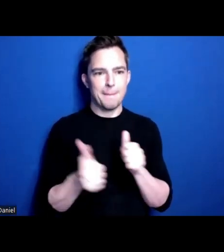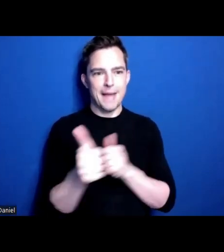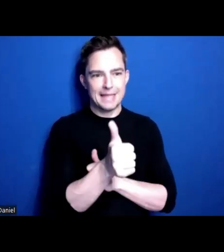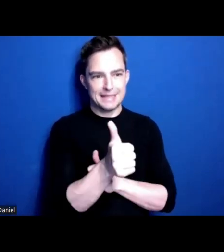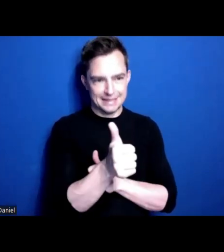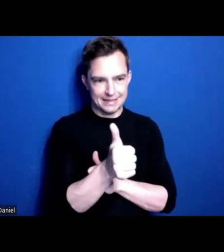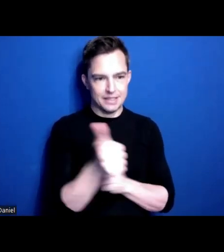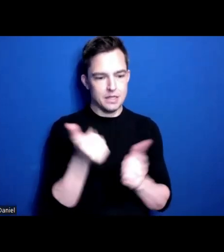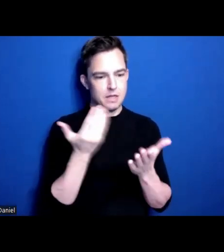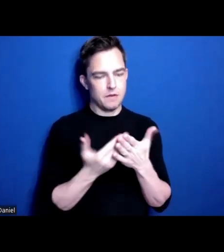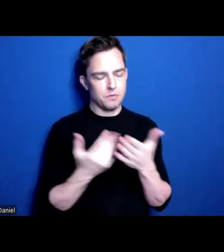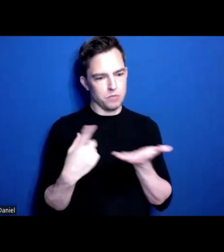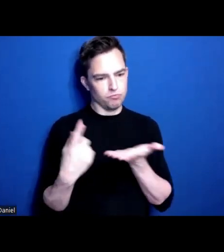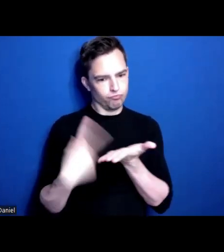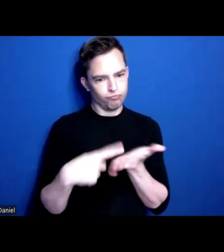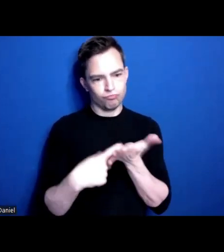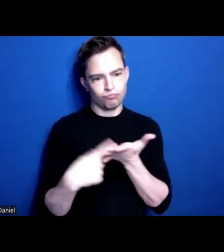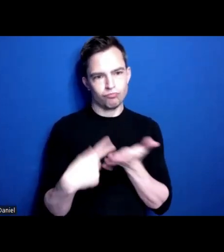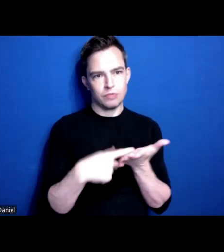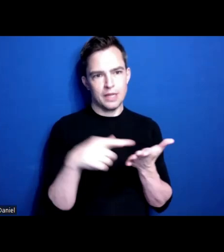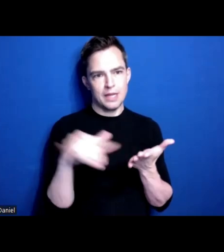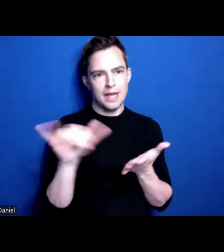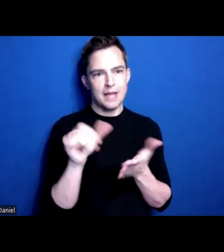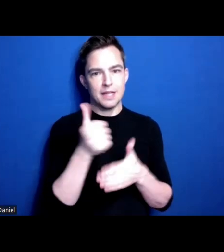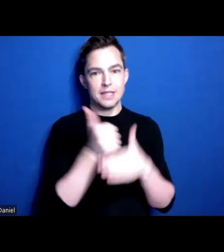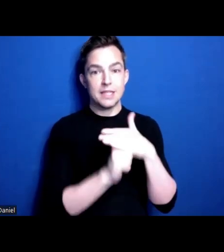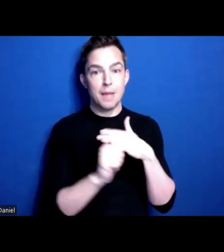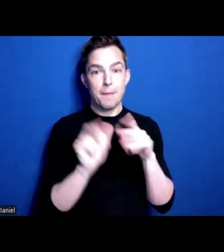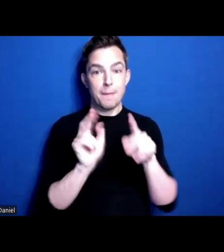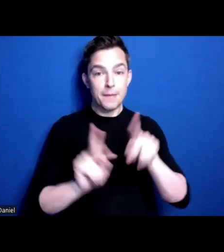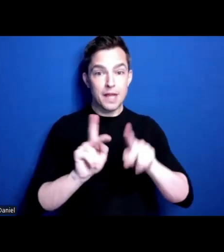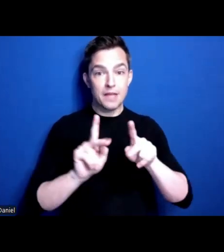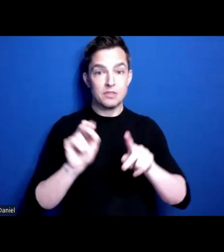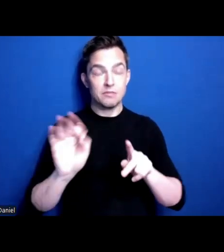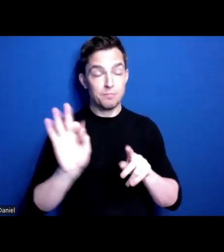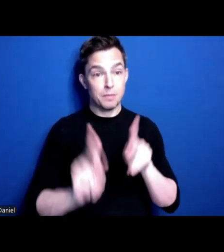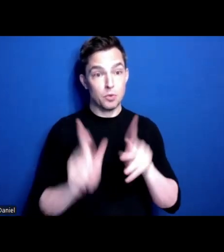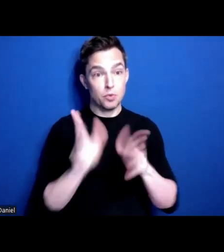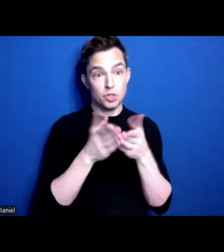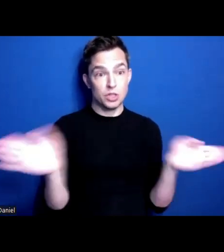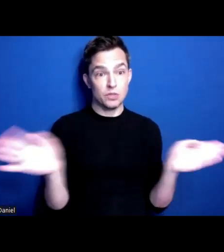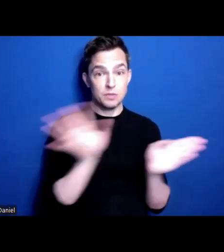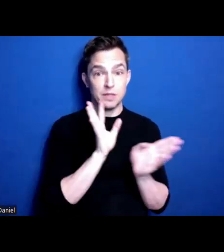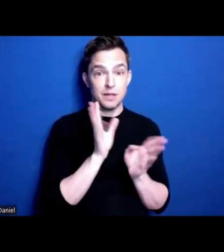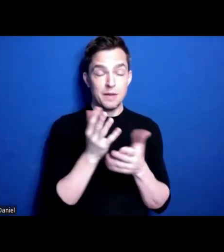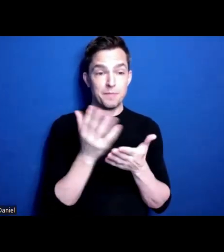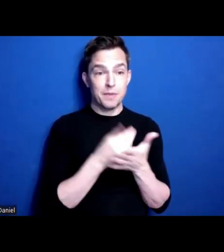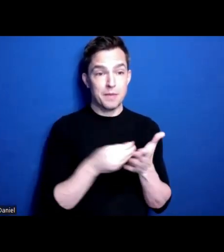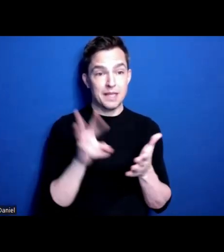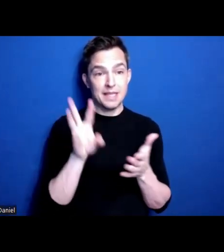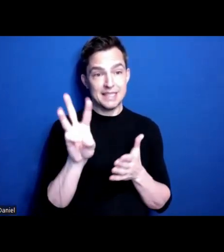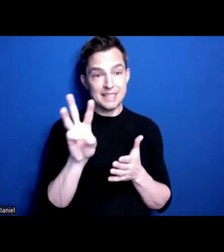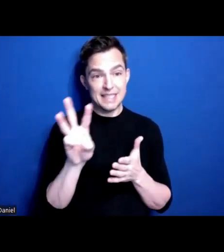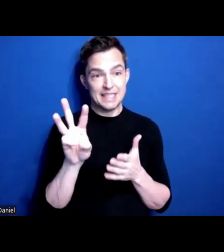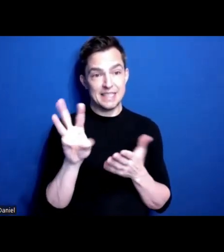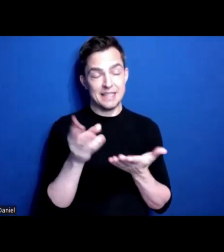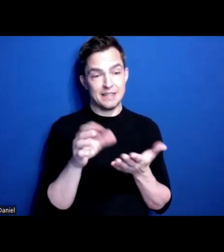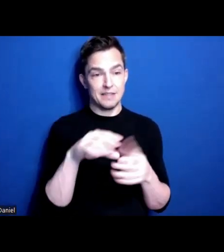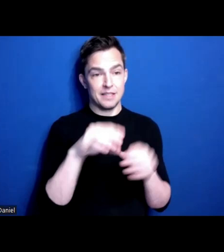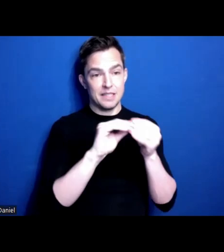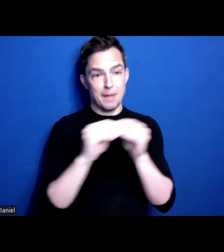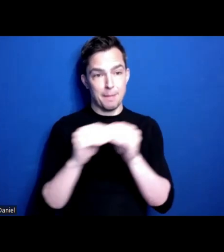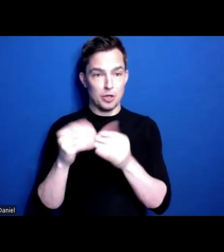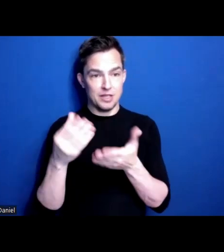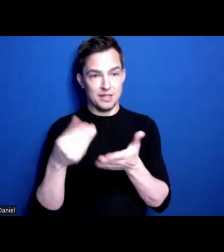that we were having this conversation as a subpopulation of people who, generally speaking, make six-figure salaries. As